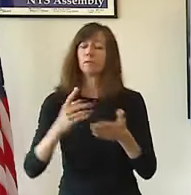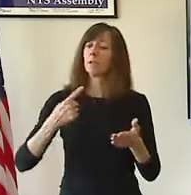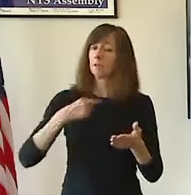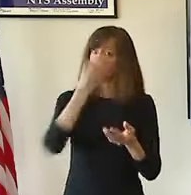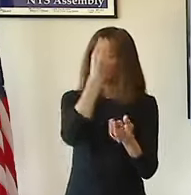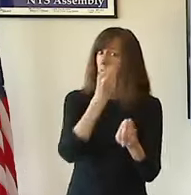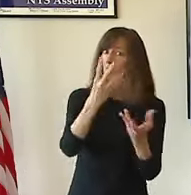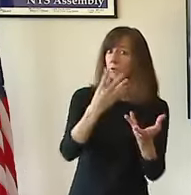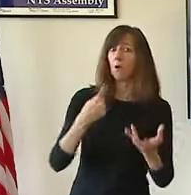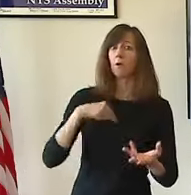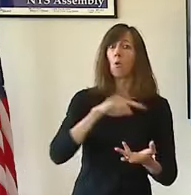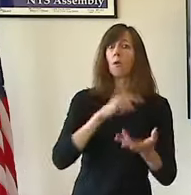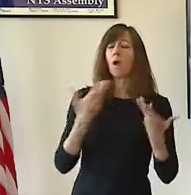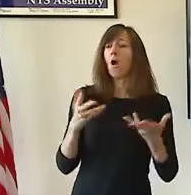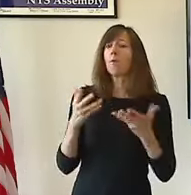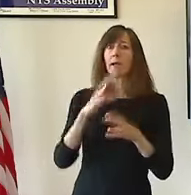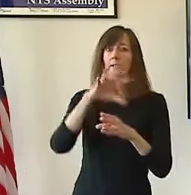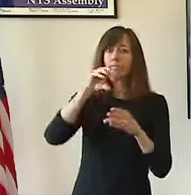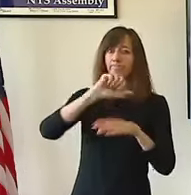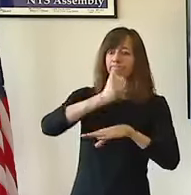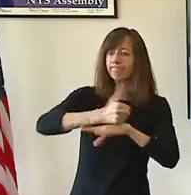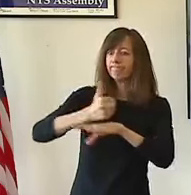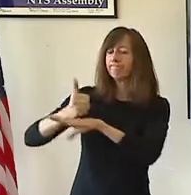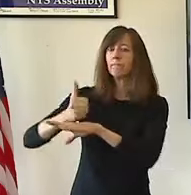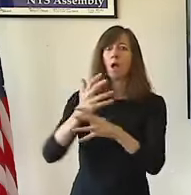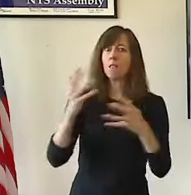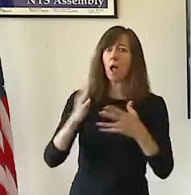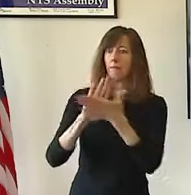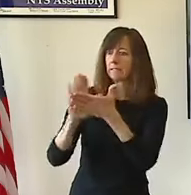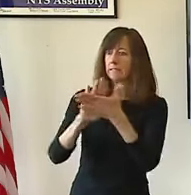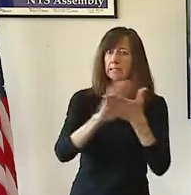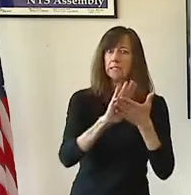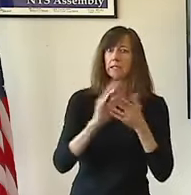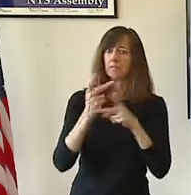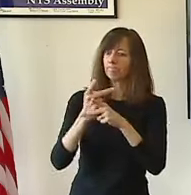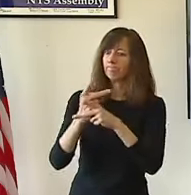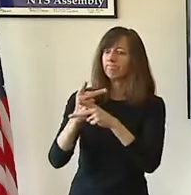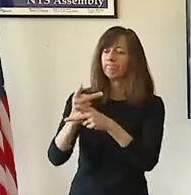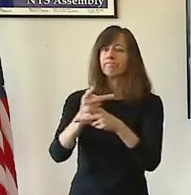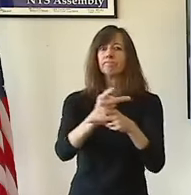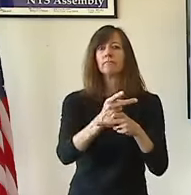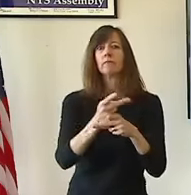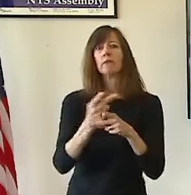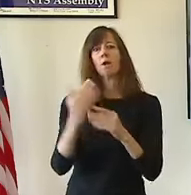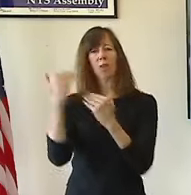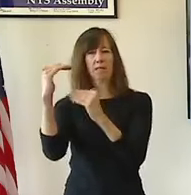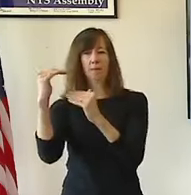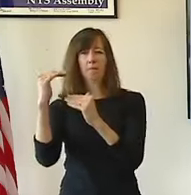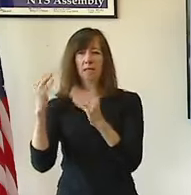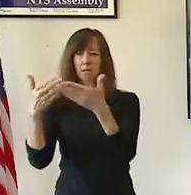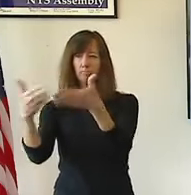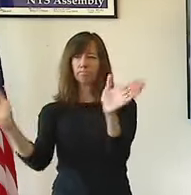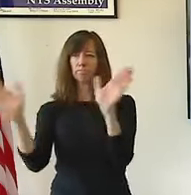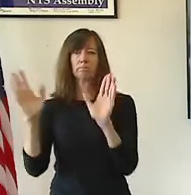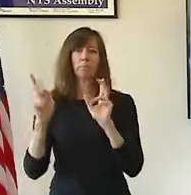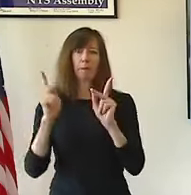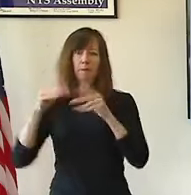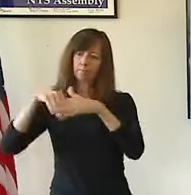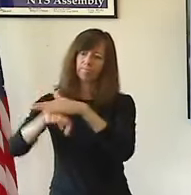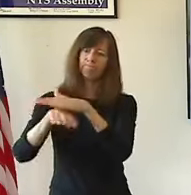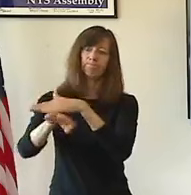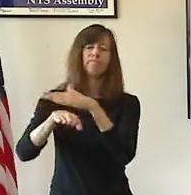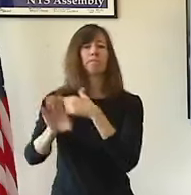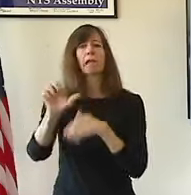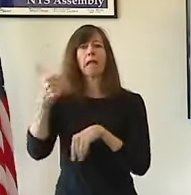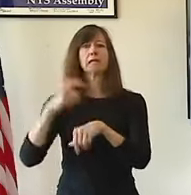of cleaning and upkeep. We're also limiting general public access for a period of time. So